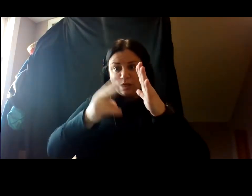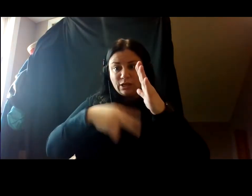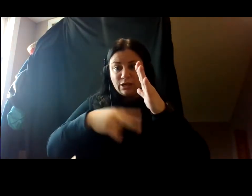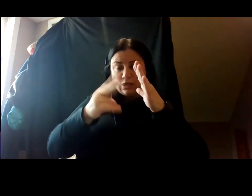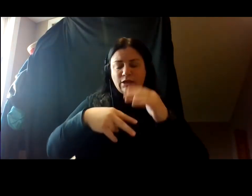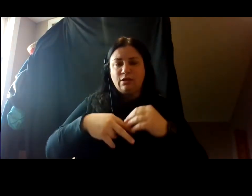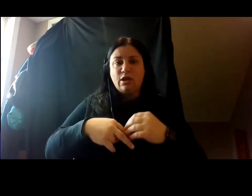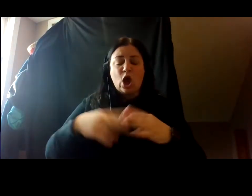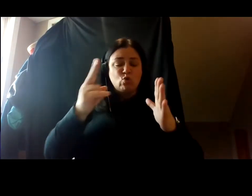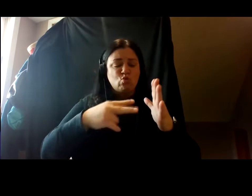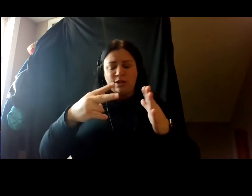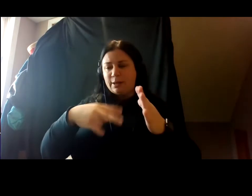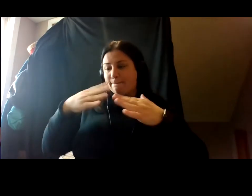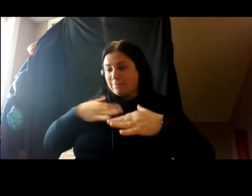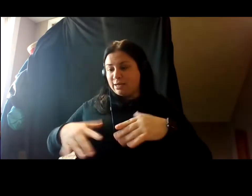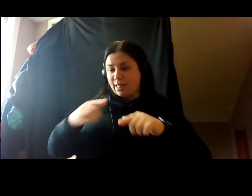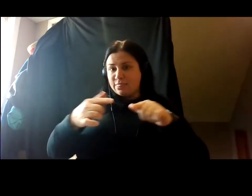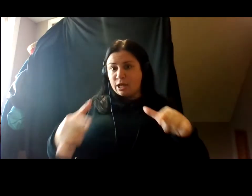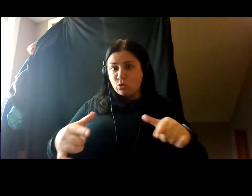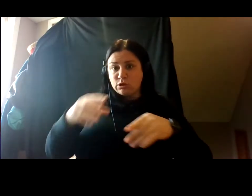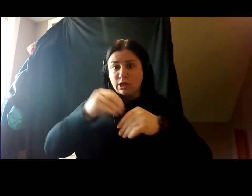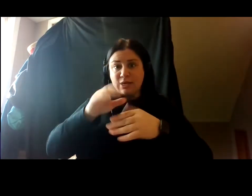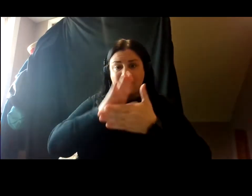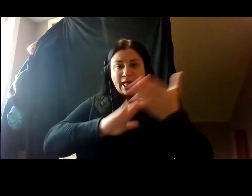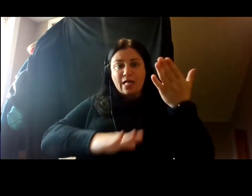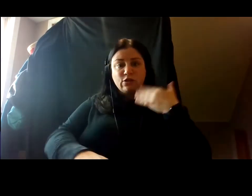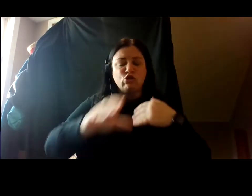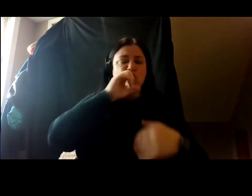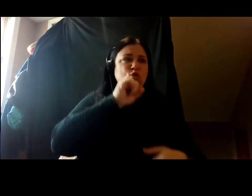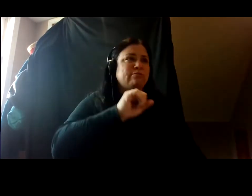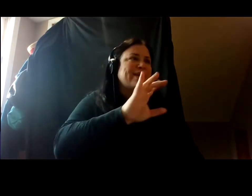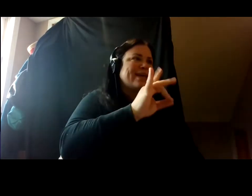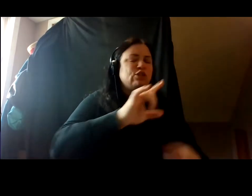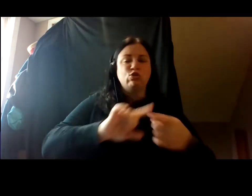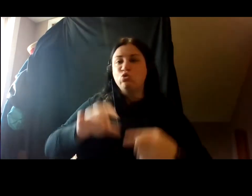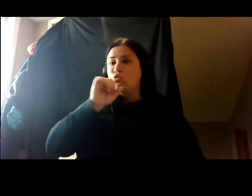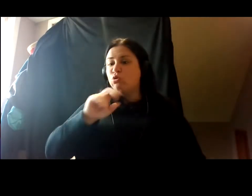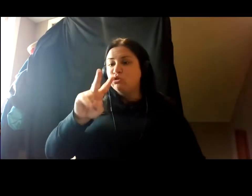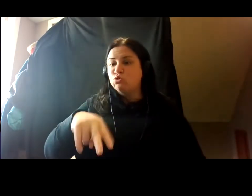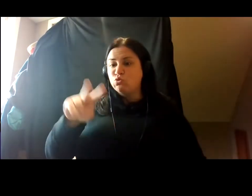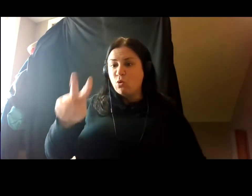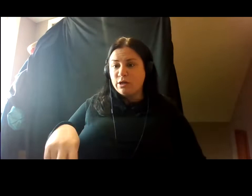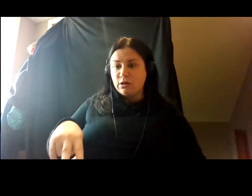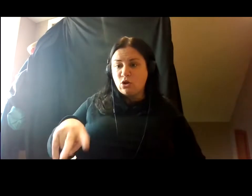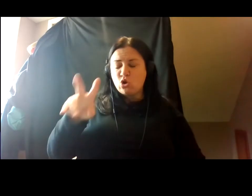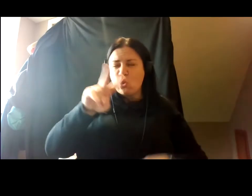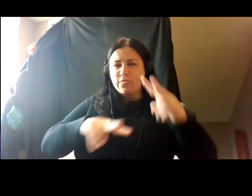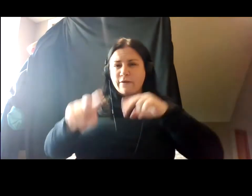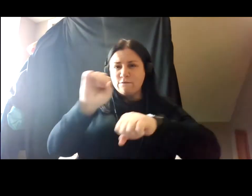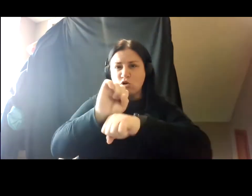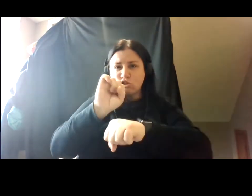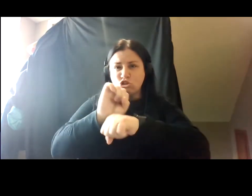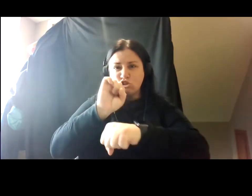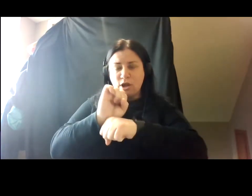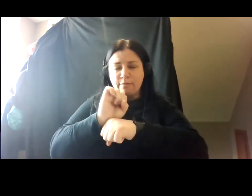reading body language. And when you're in college, you're 18 to 22 or so, you're looking for a job in the workforce. And if you could